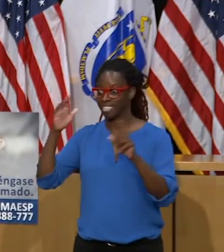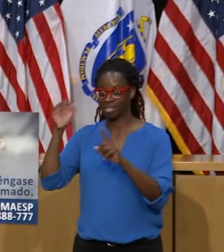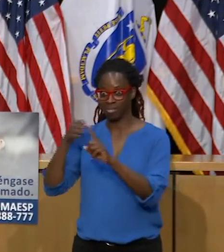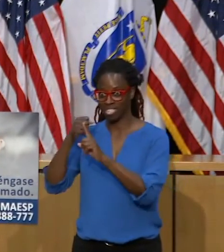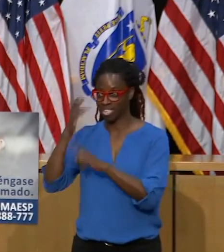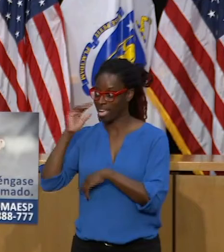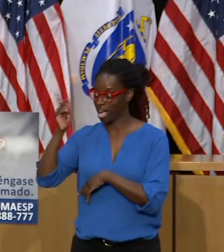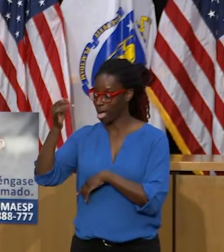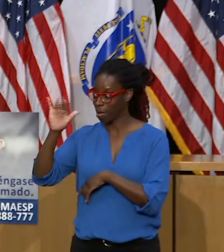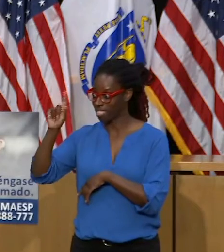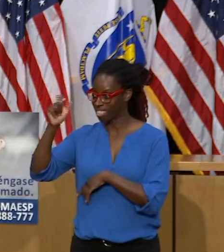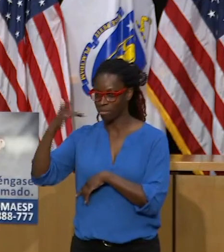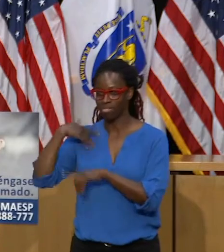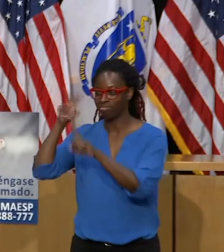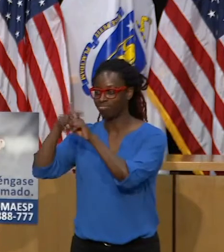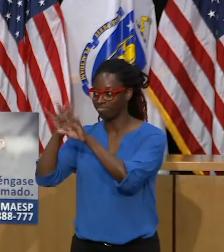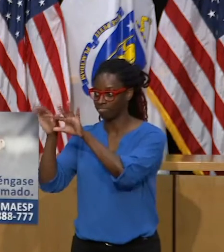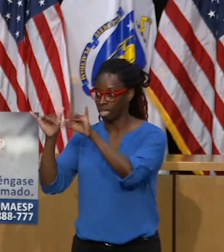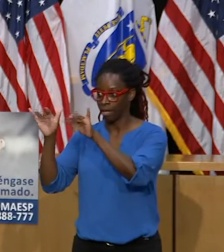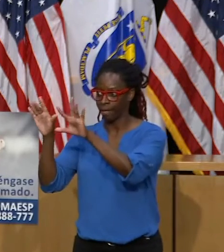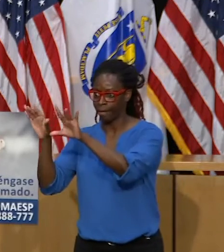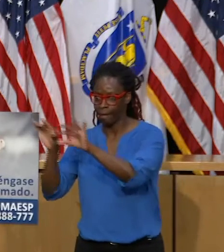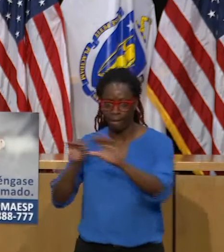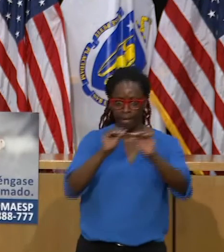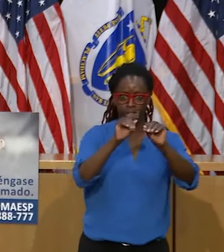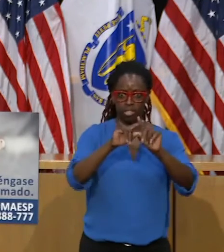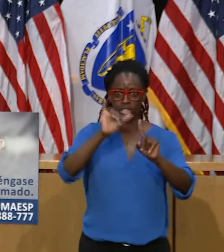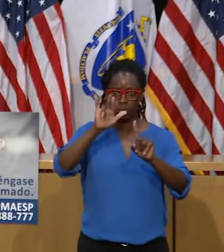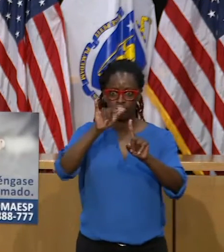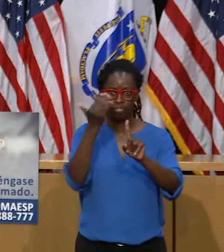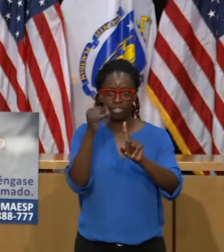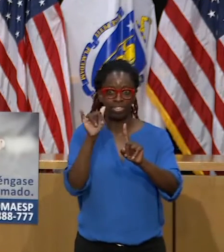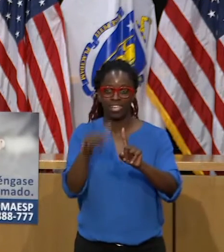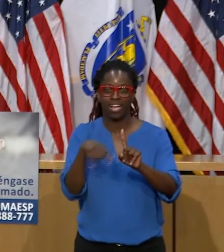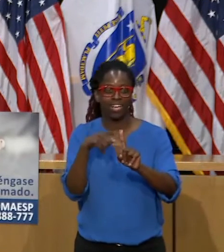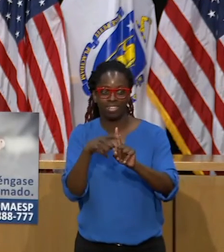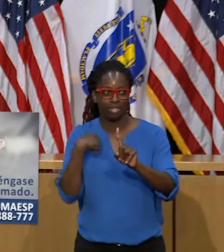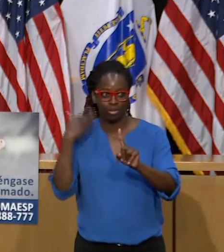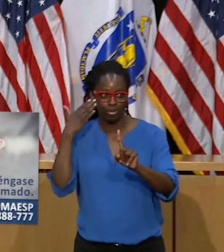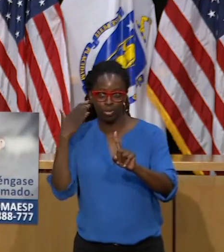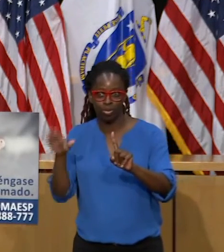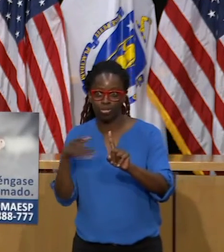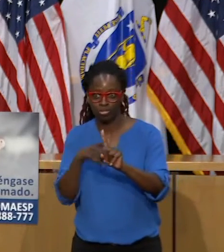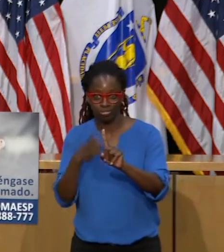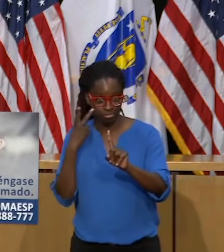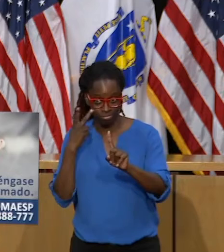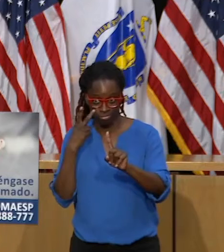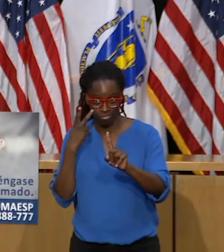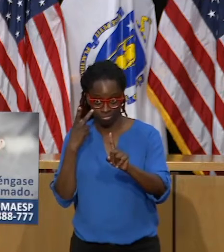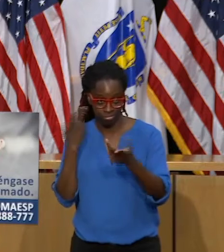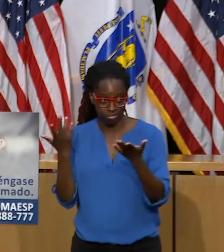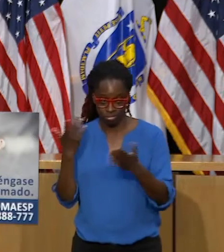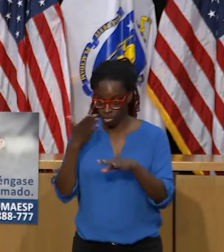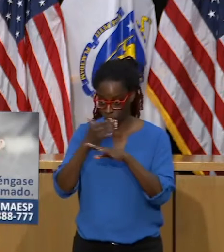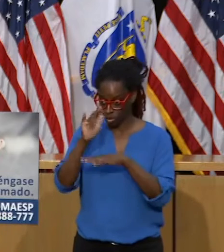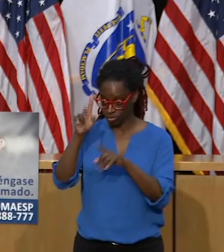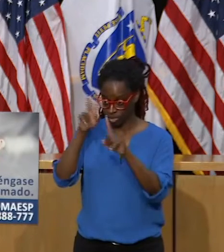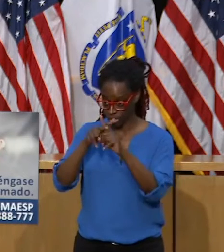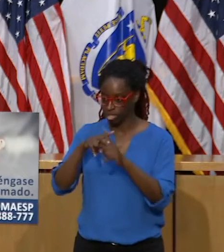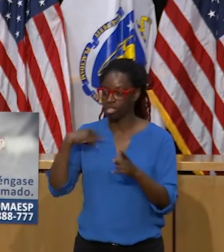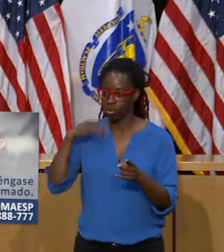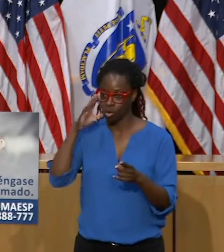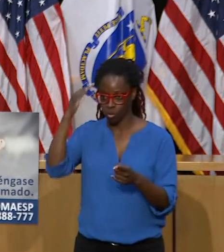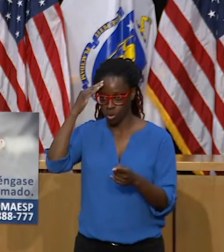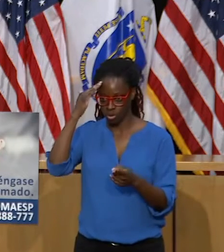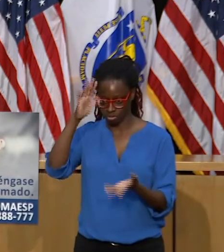to match the federal change in federal filings. The second is the current dialogue that's going